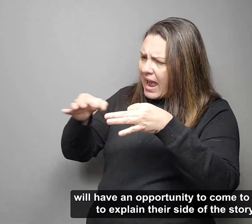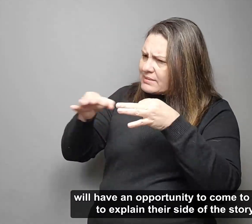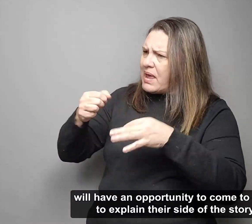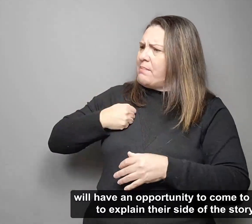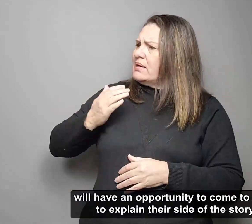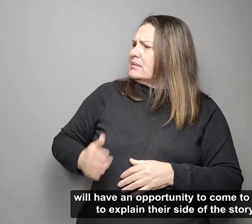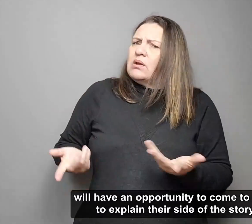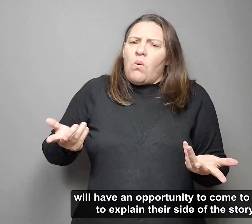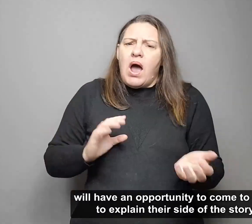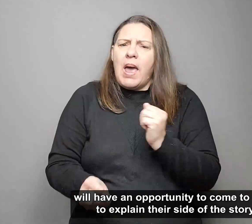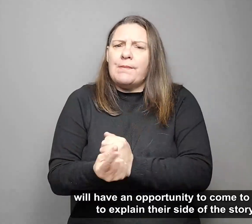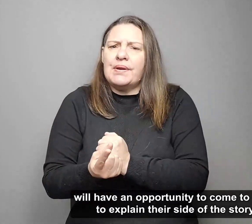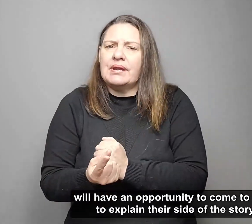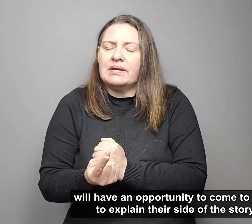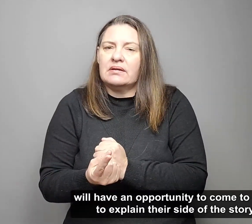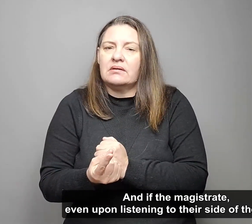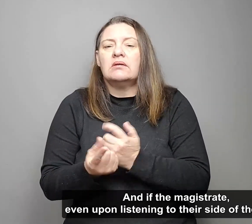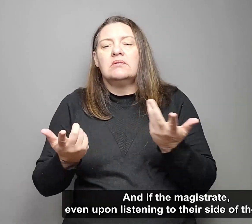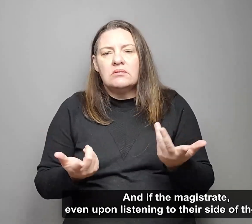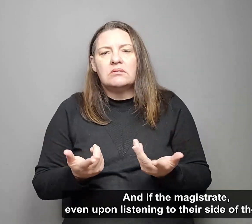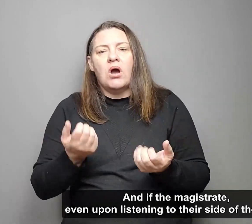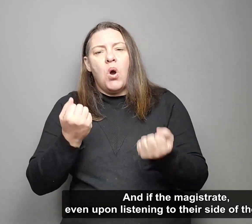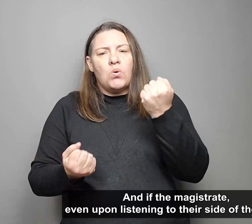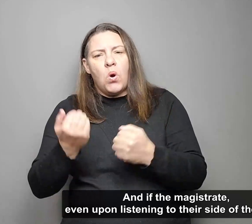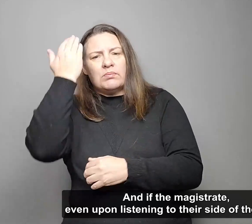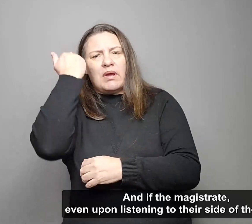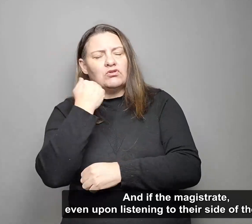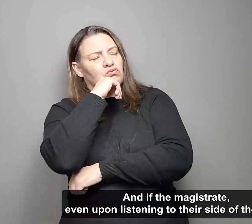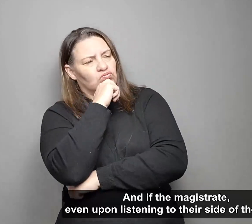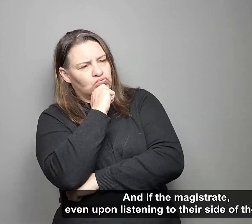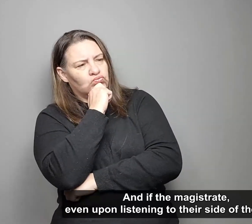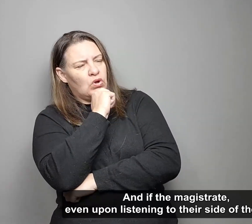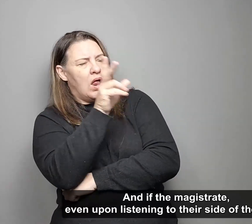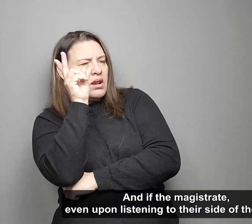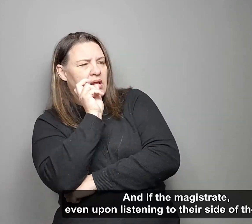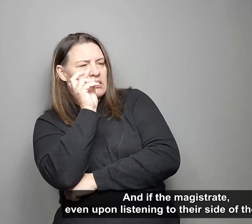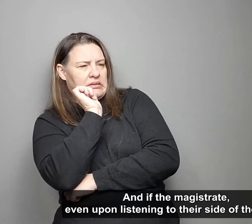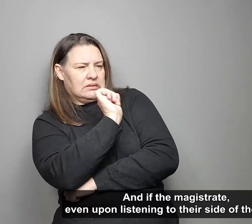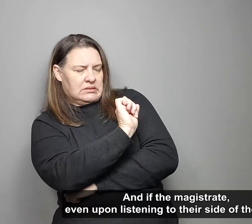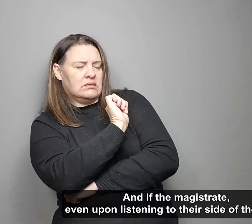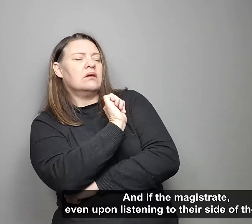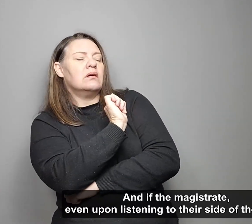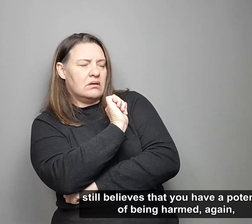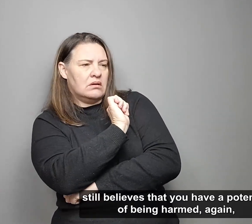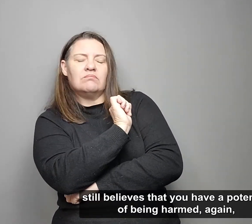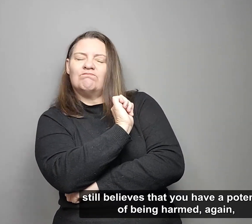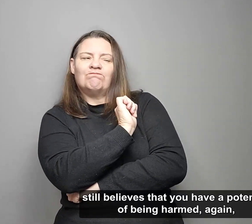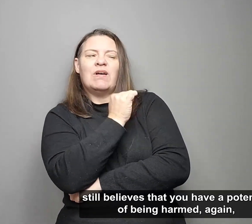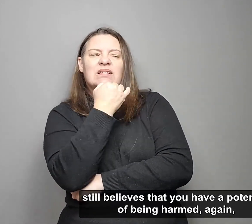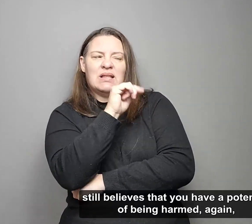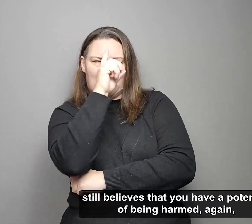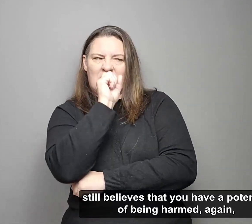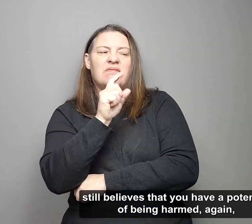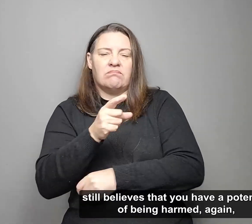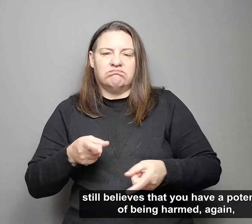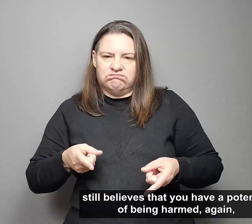to explain their side of the story. And if the magistrate, even upon listening to their side of the story, still believes